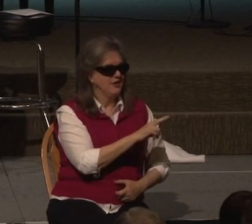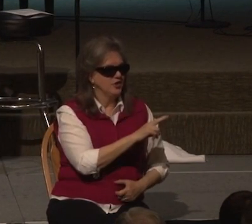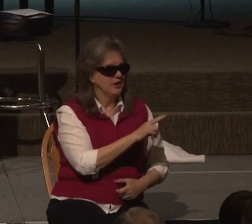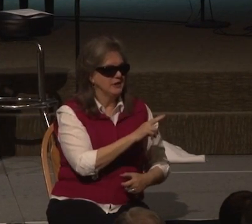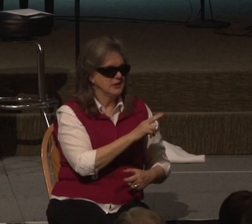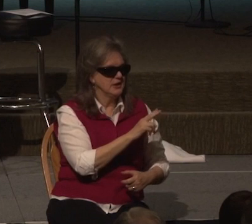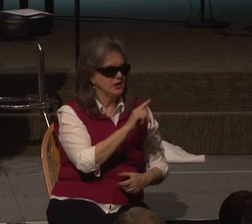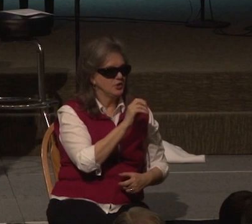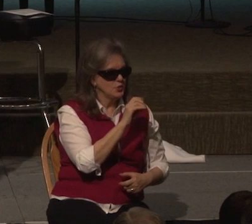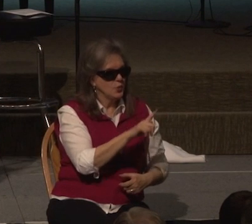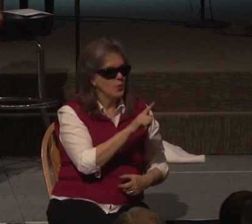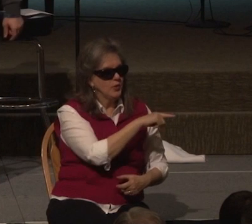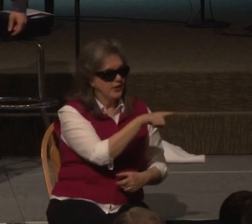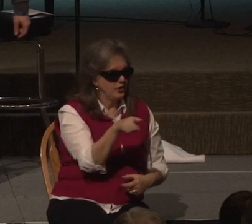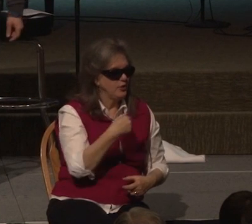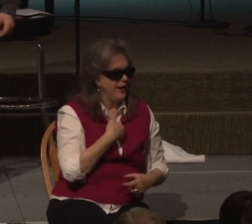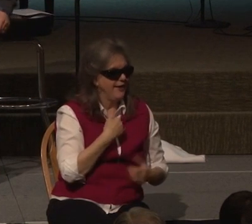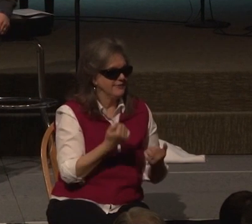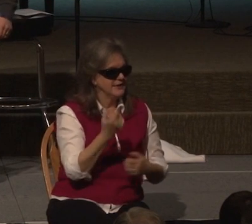you have today.